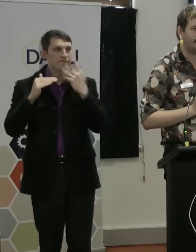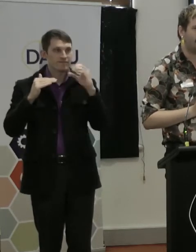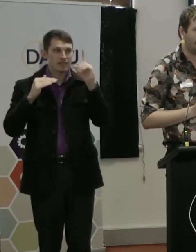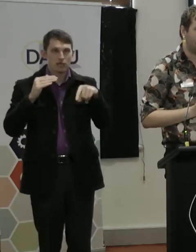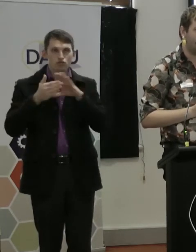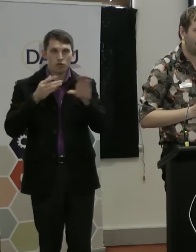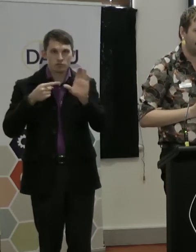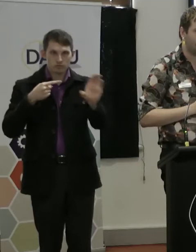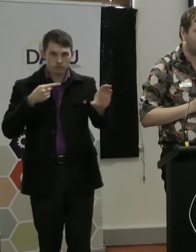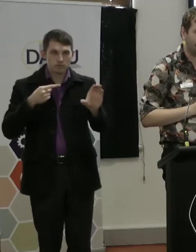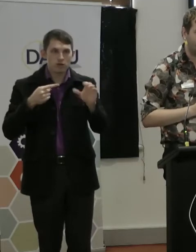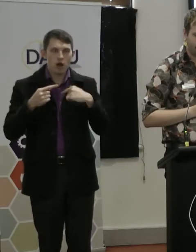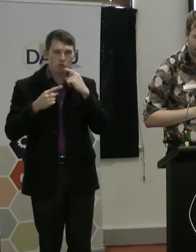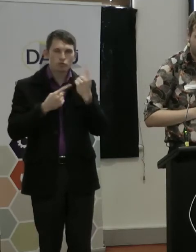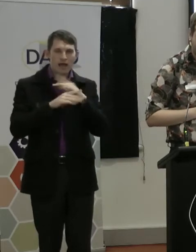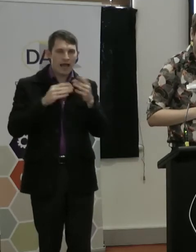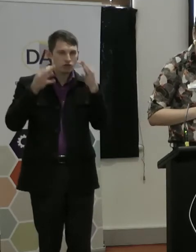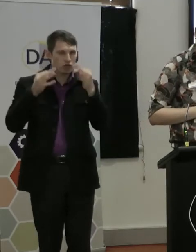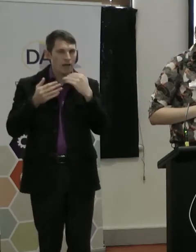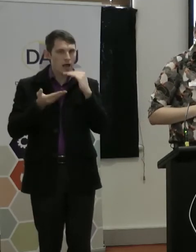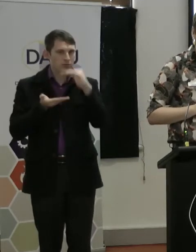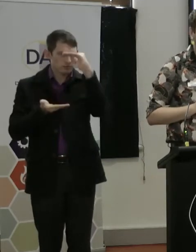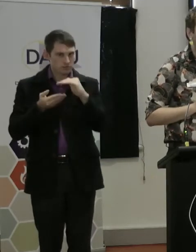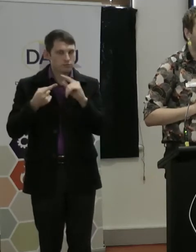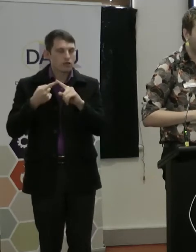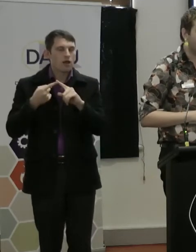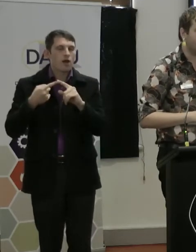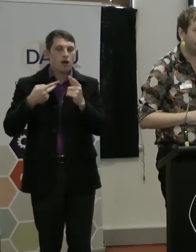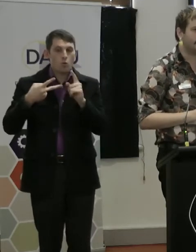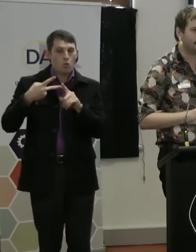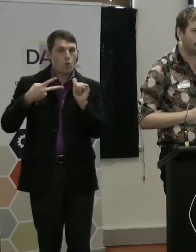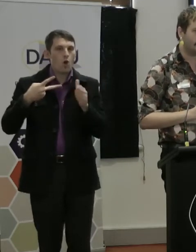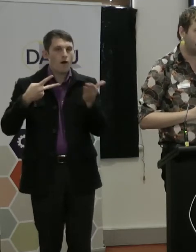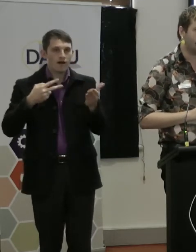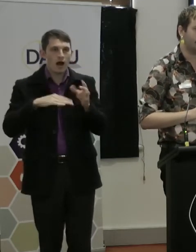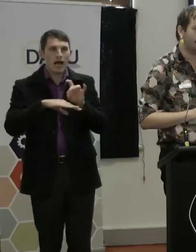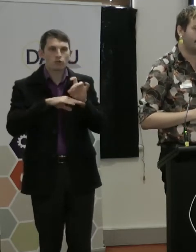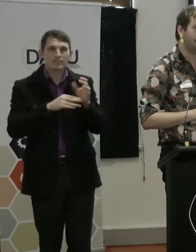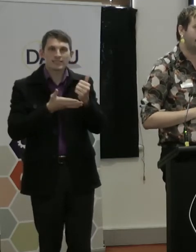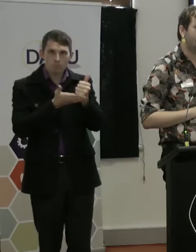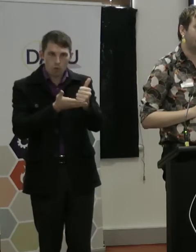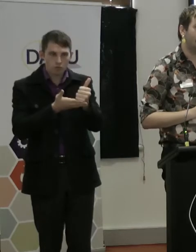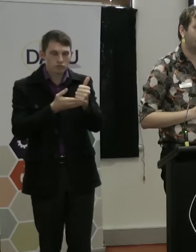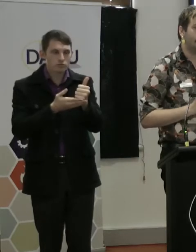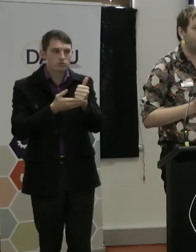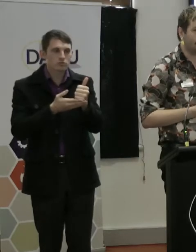$150,000. I'll come back to how the amounts work a little bit later. Counselling support, which is either,